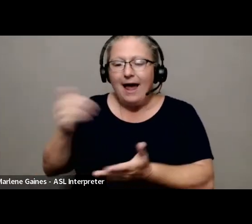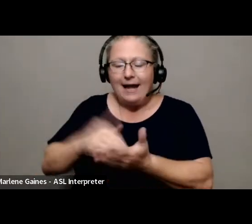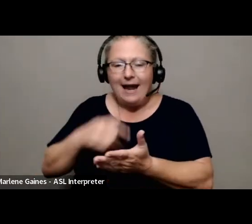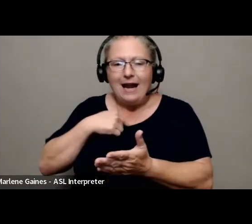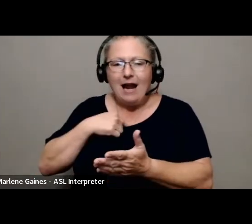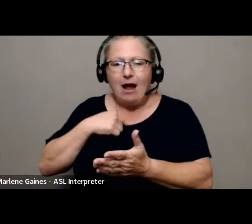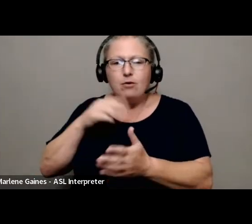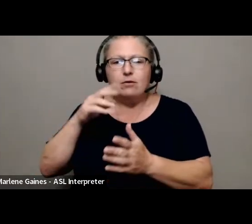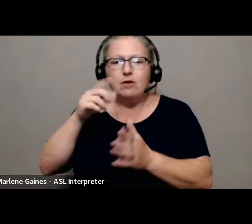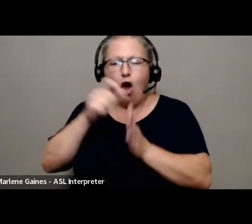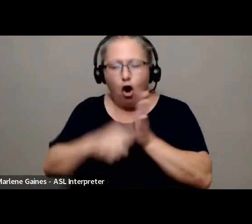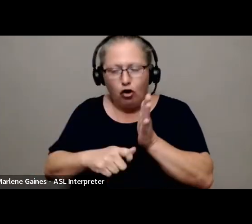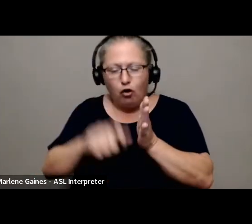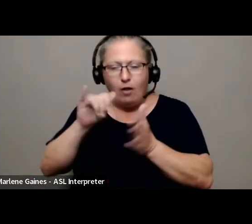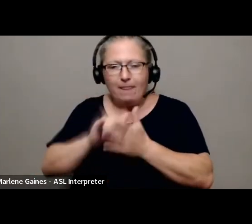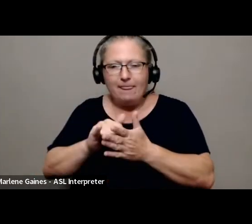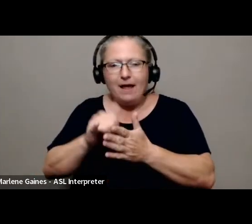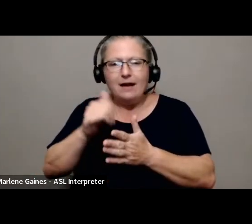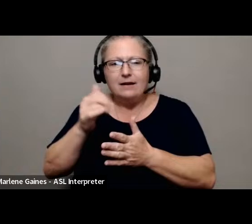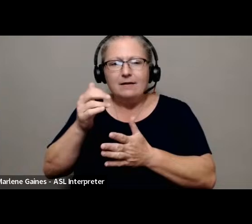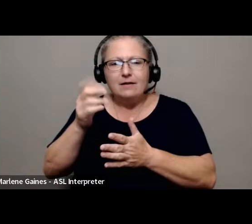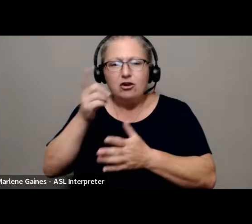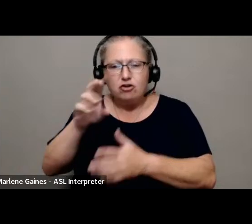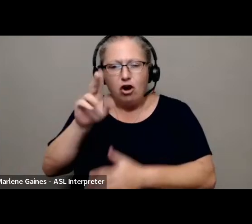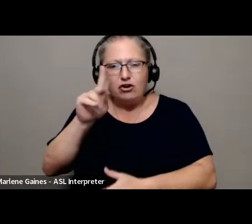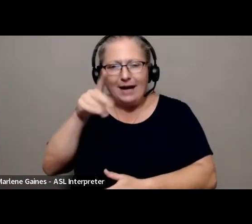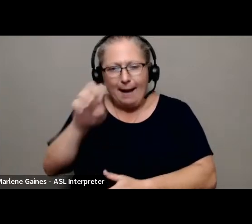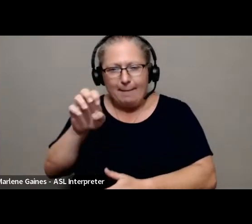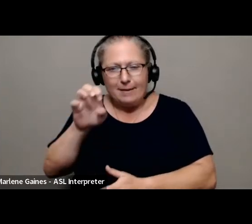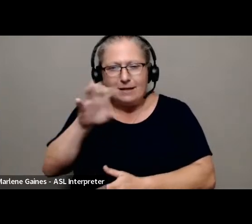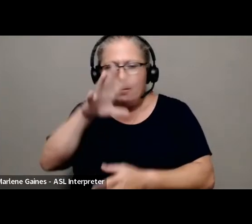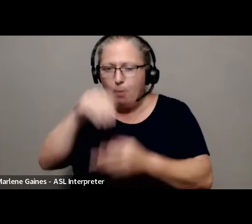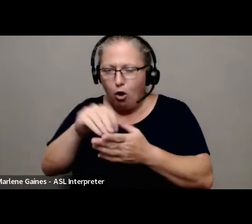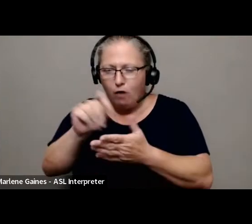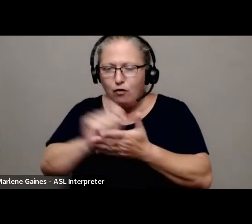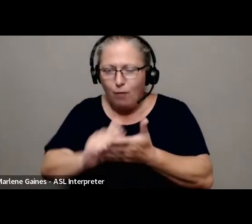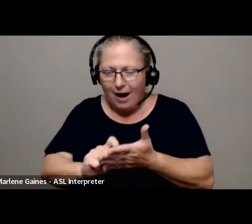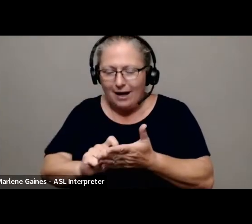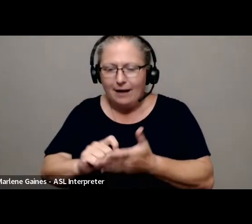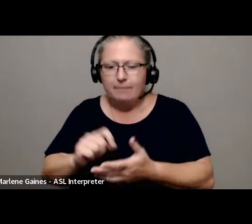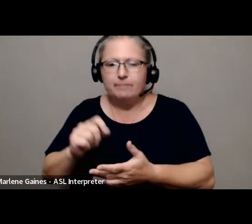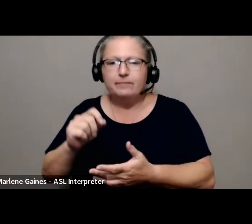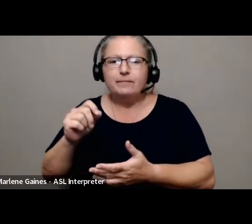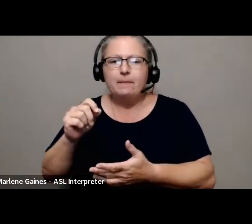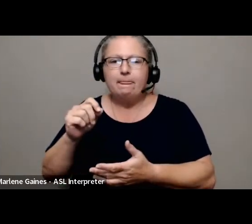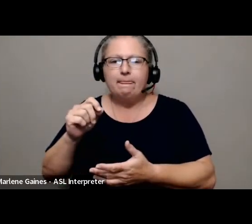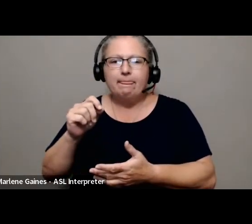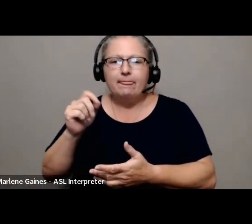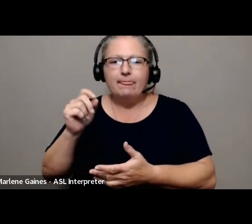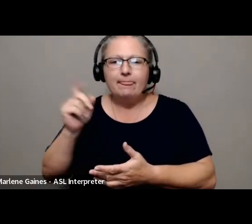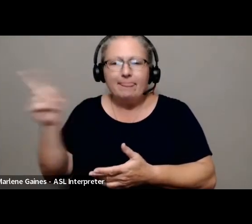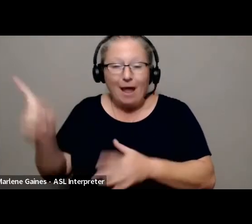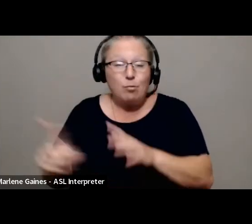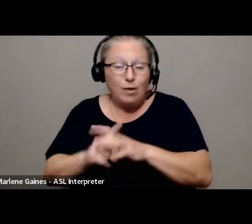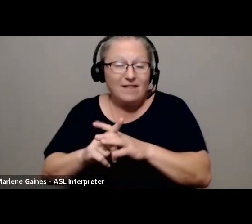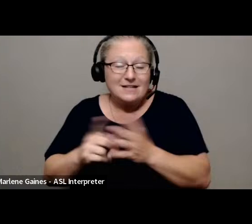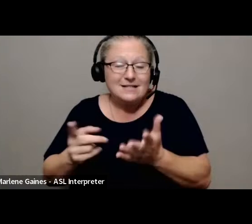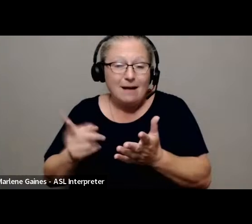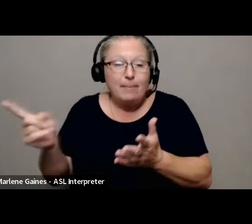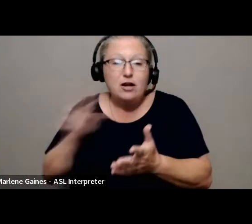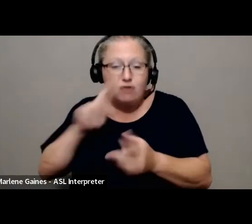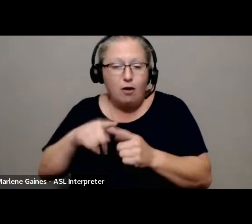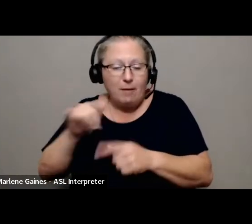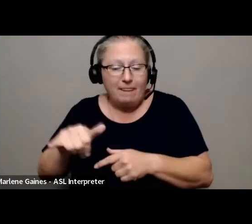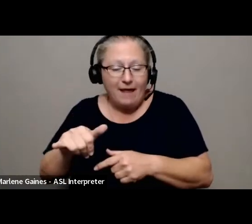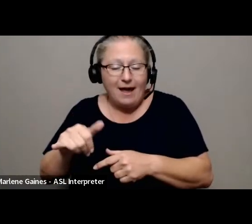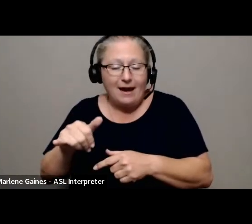refer to this article that and Dr. Kemke is part of the writing in this, is they bring this up and they talk about